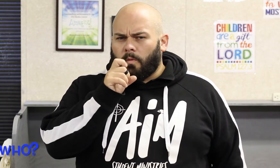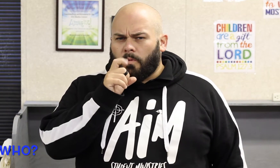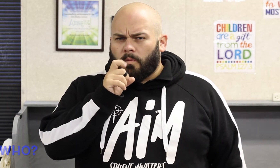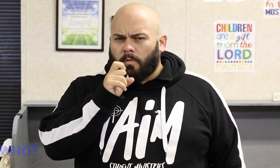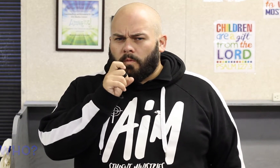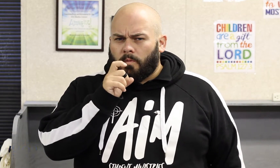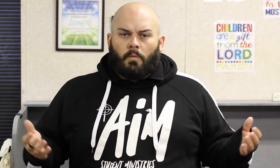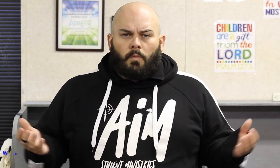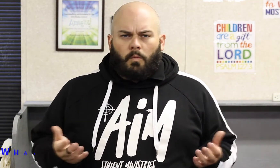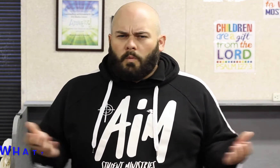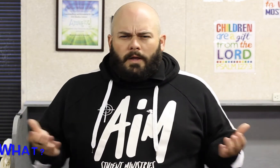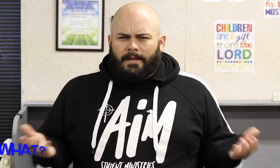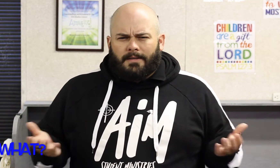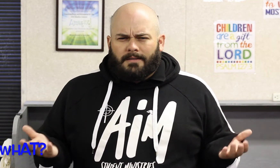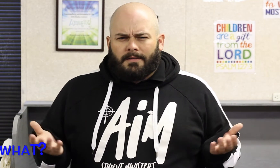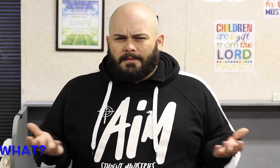Who? What?